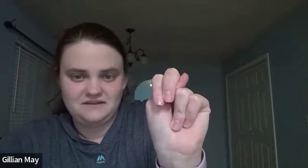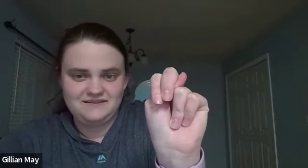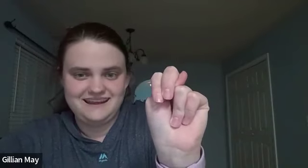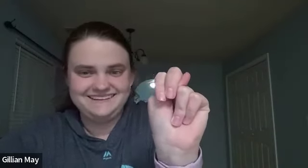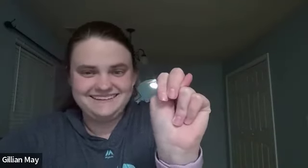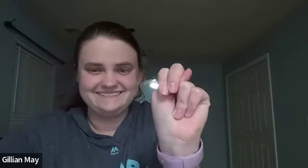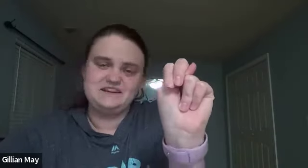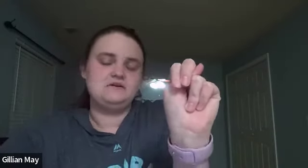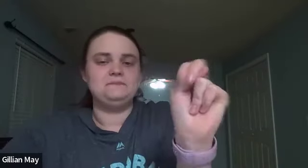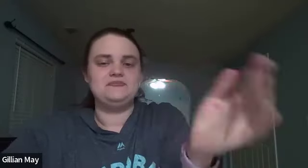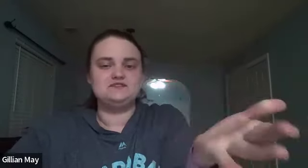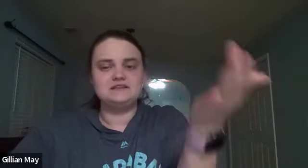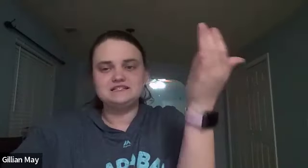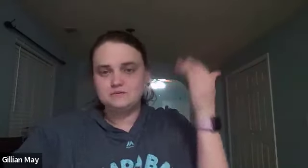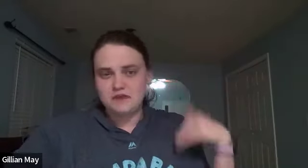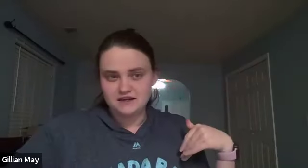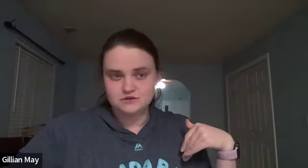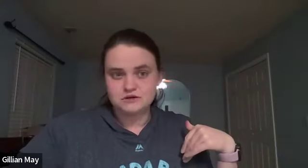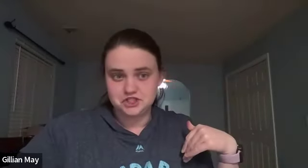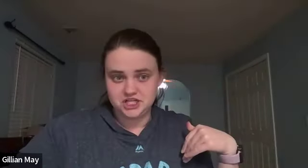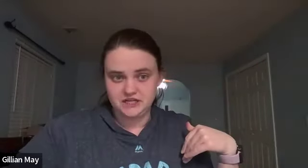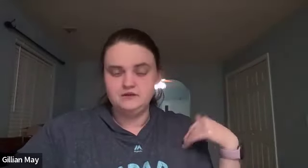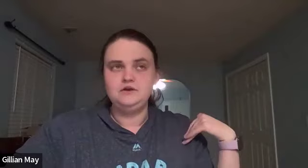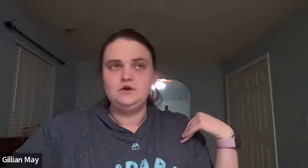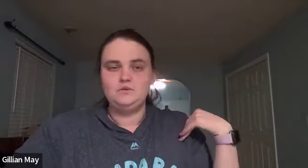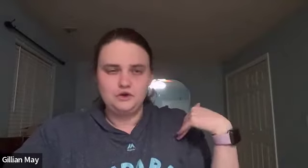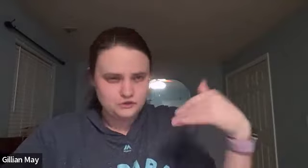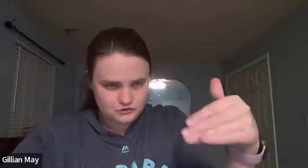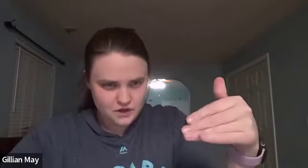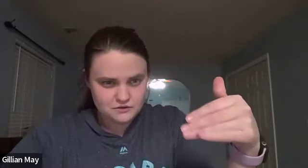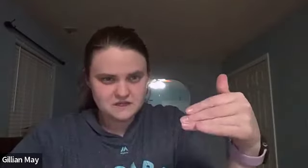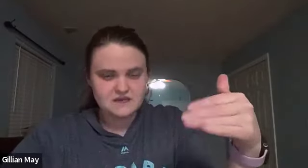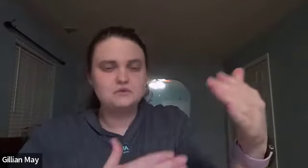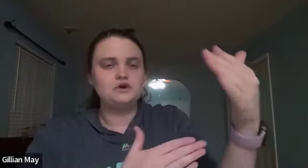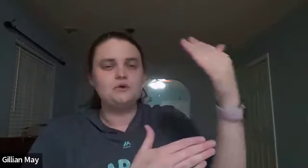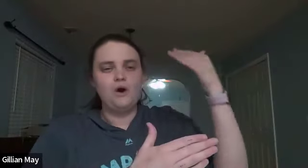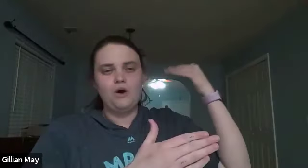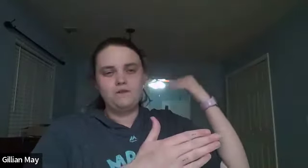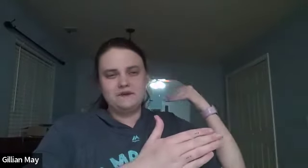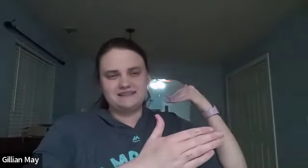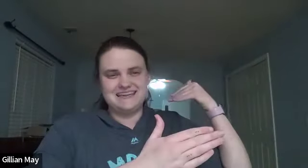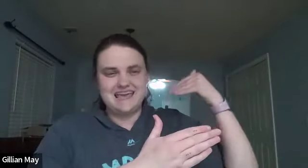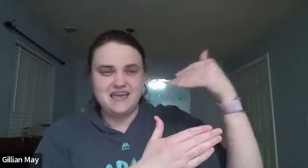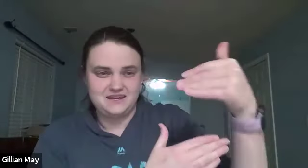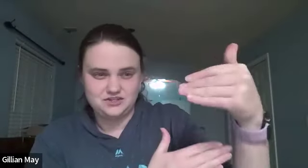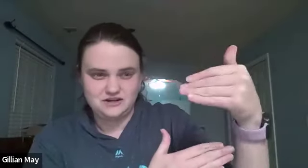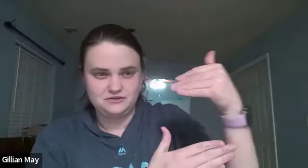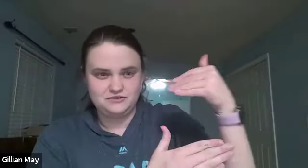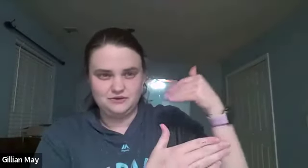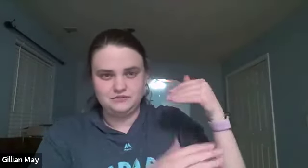right, good. Okay, so let's go back to our G. We'll go through those and then we'll go all the way back to A and try to go through,